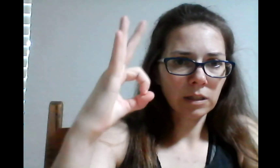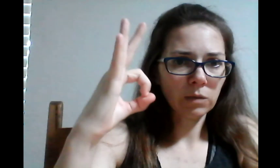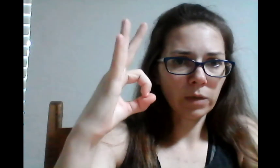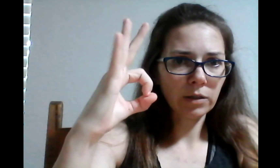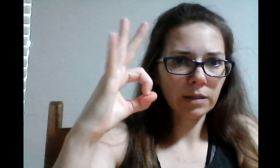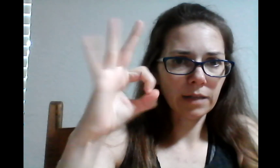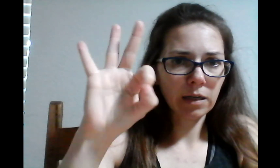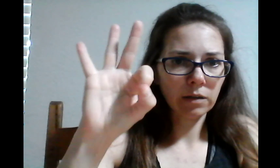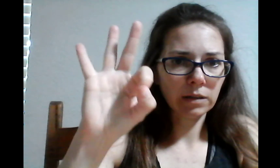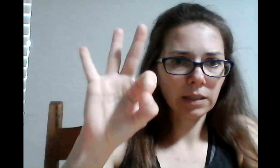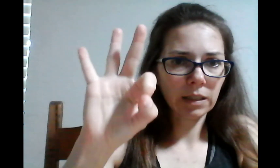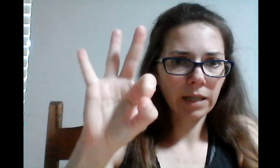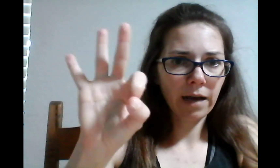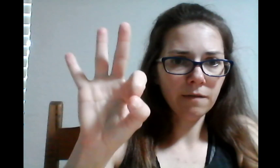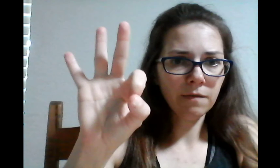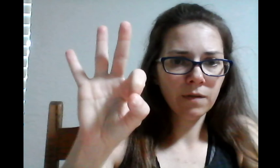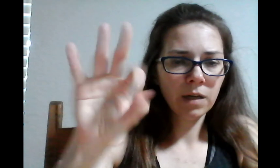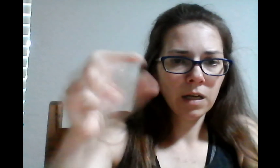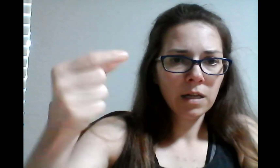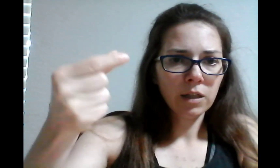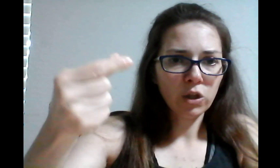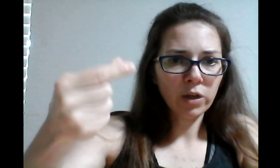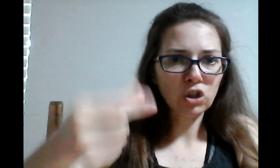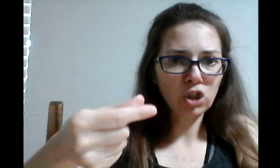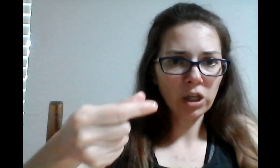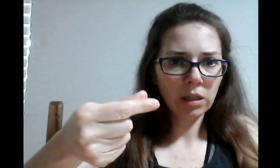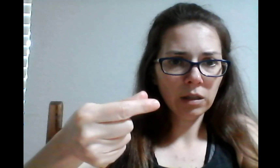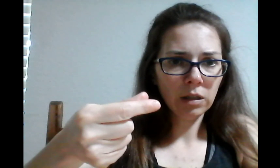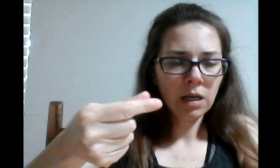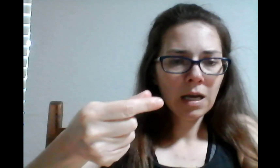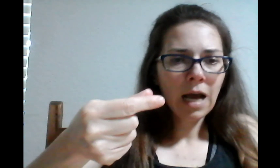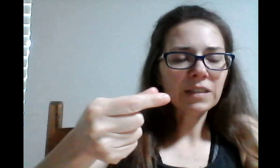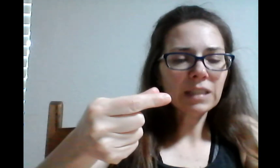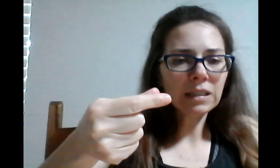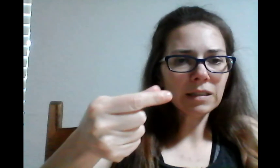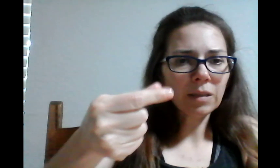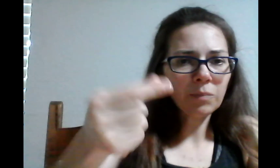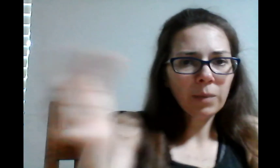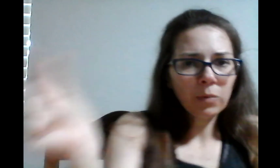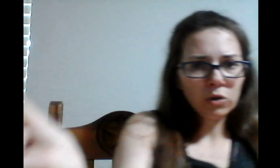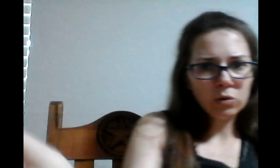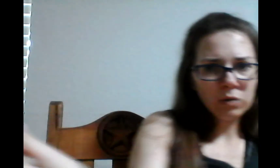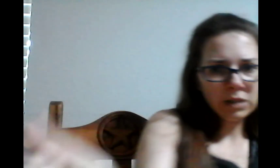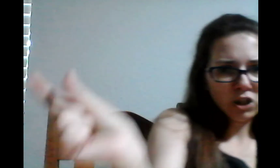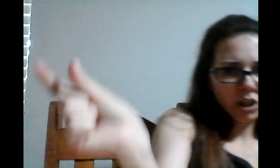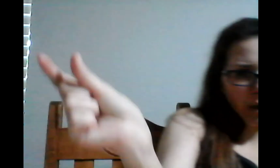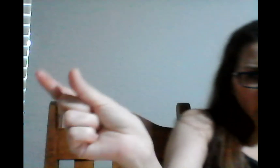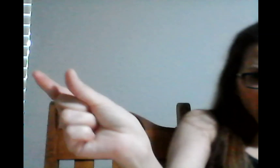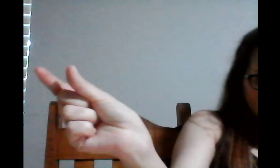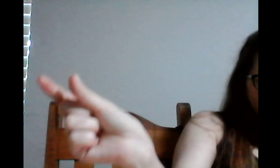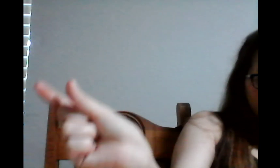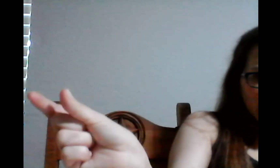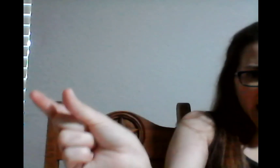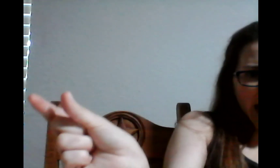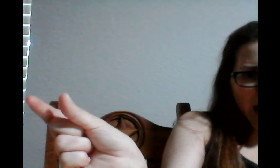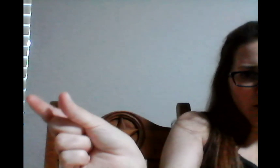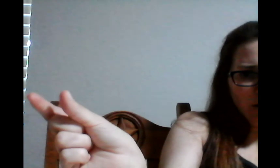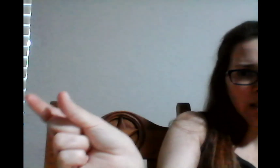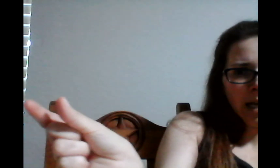what it looks like on the side. F. Then you have G. I've seen some people do the G where it faces out,